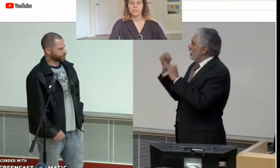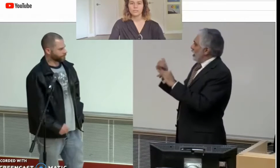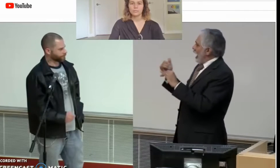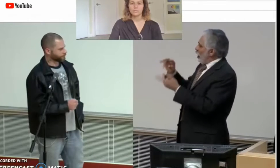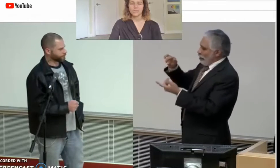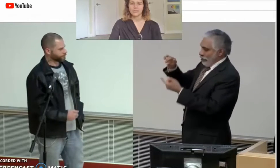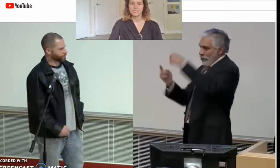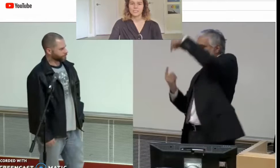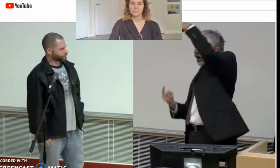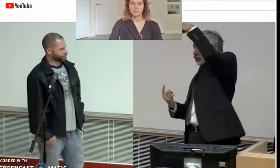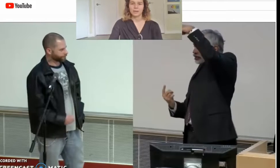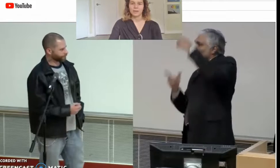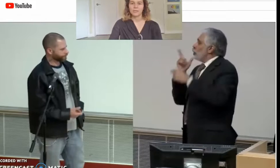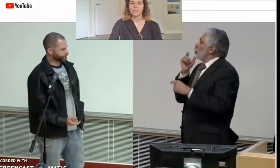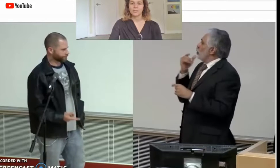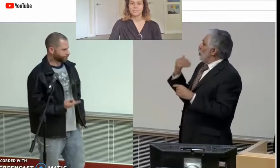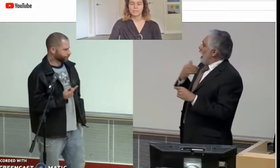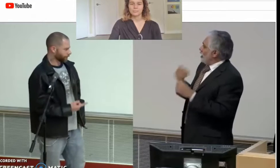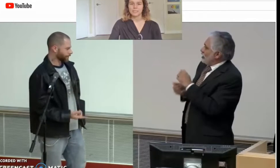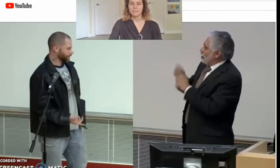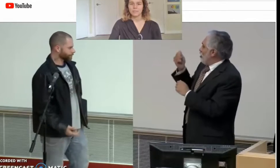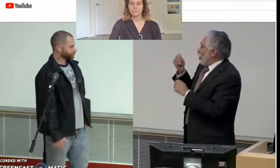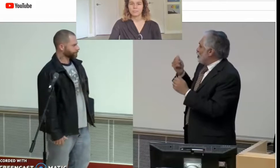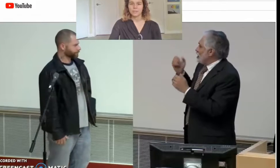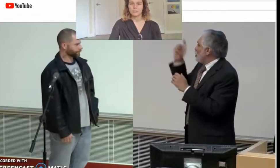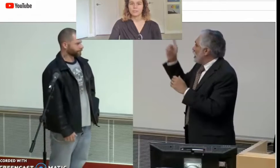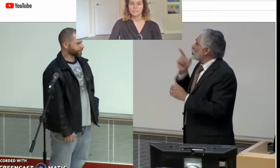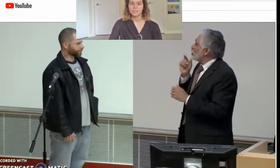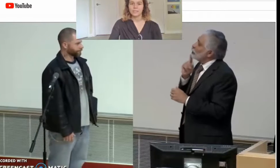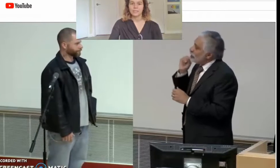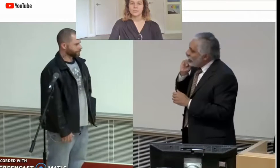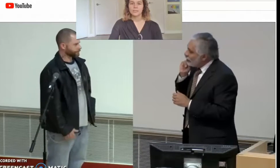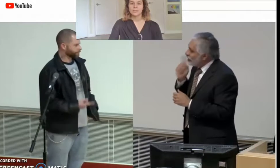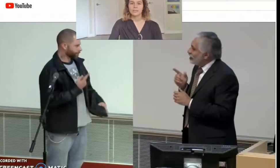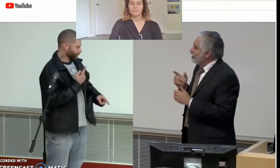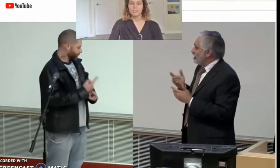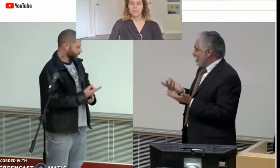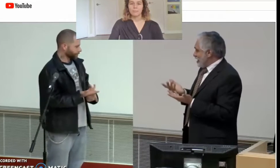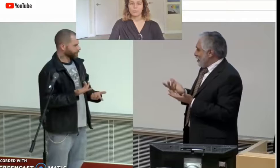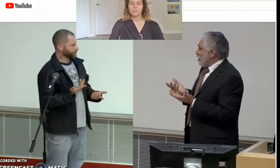There were different migrations going on, especially with deaf people, but ultimately they found that